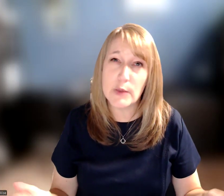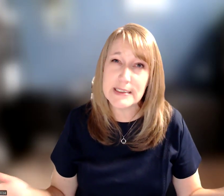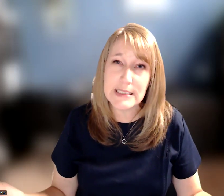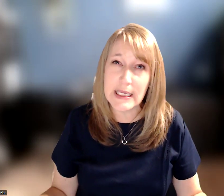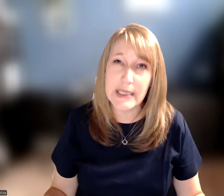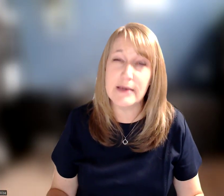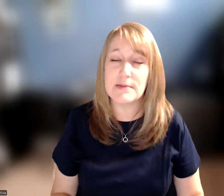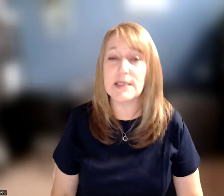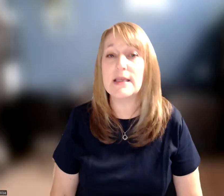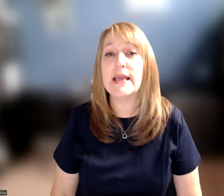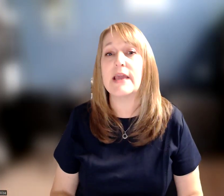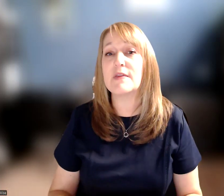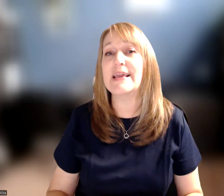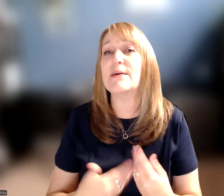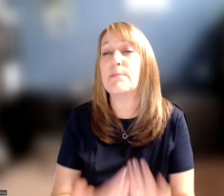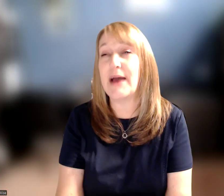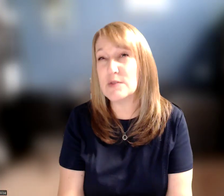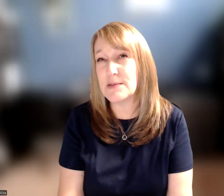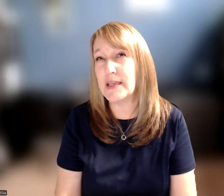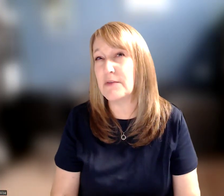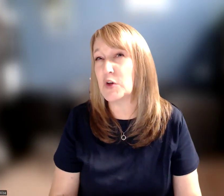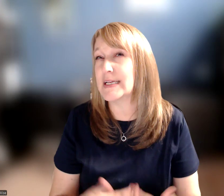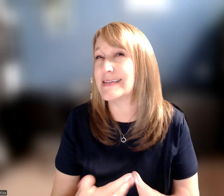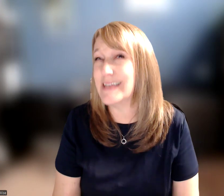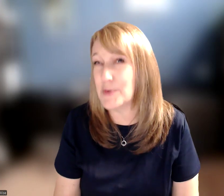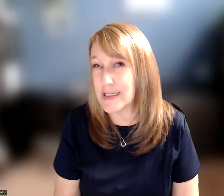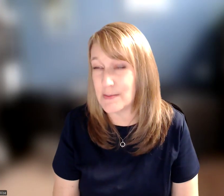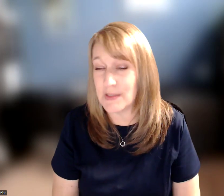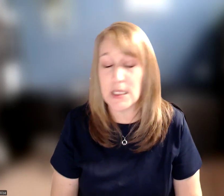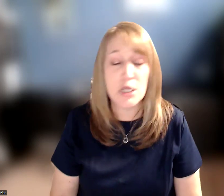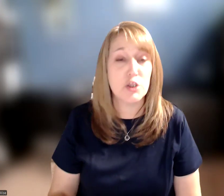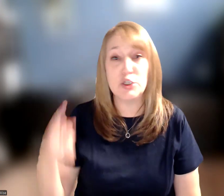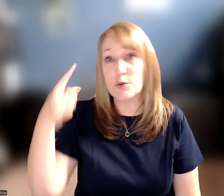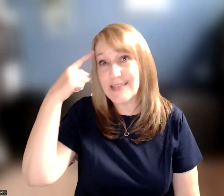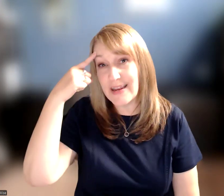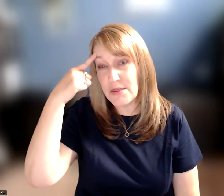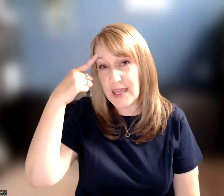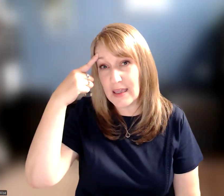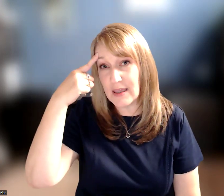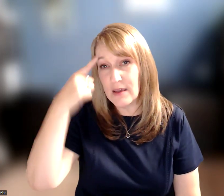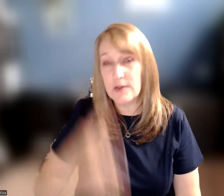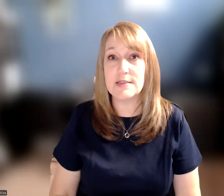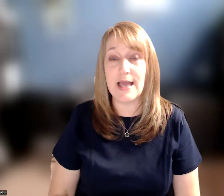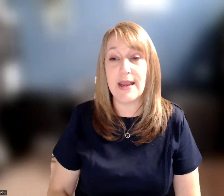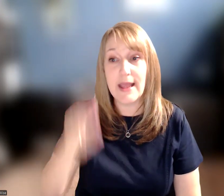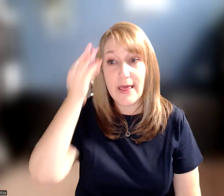going skiing or something. If you're thinking about something, if you're considering something, then you don't sign think, you sign